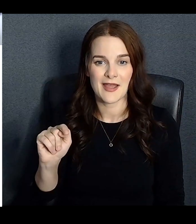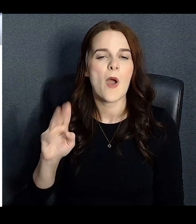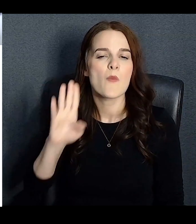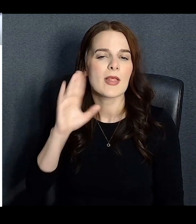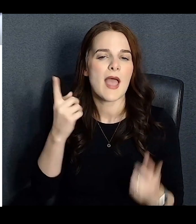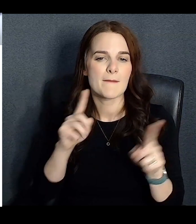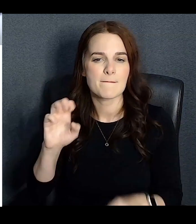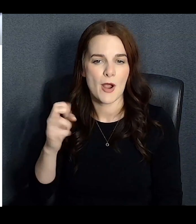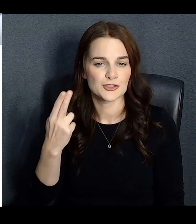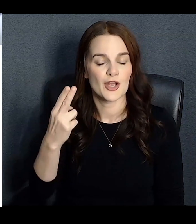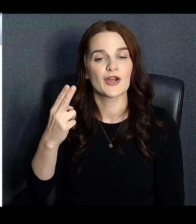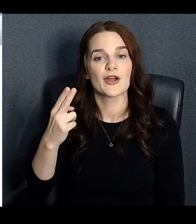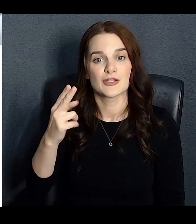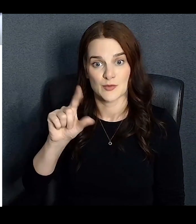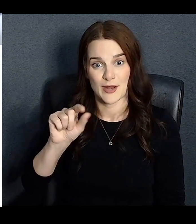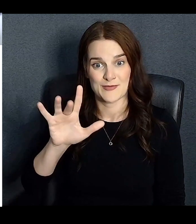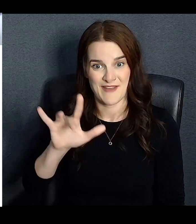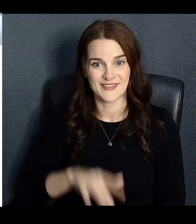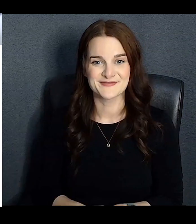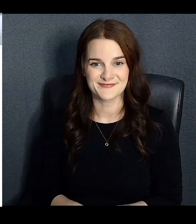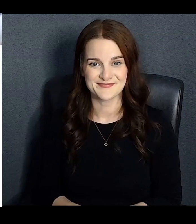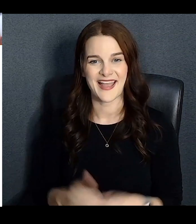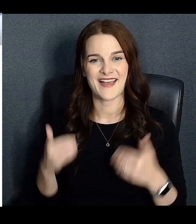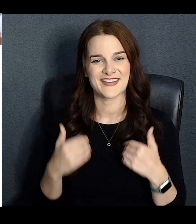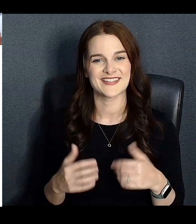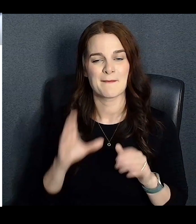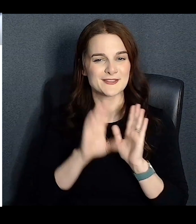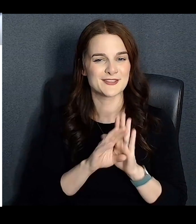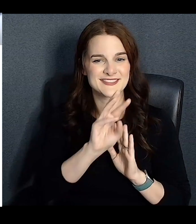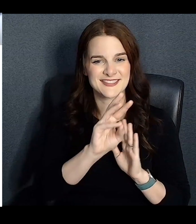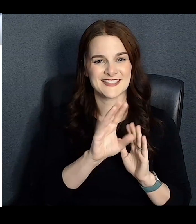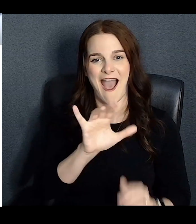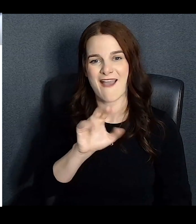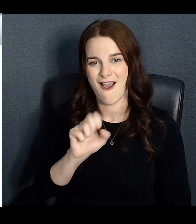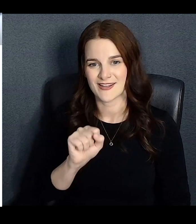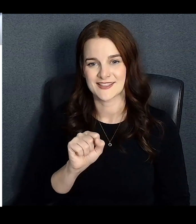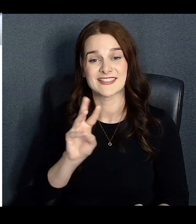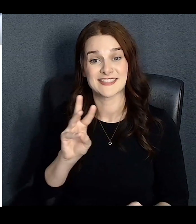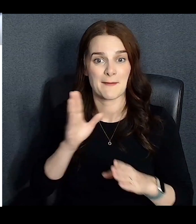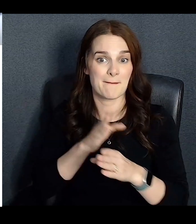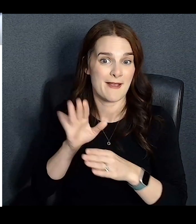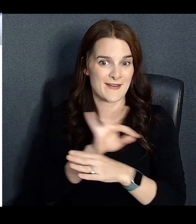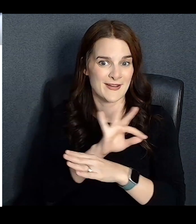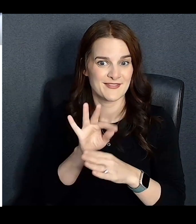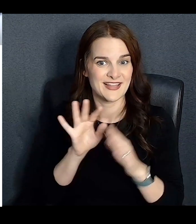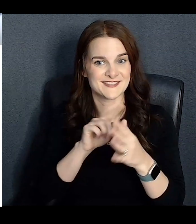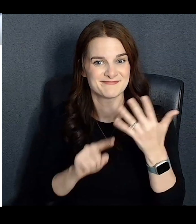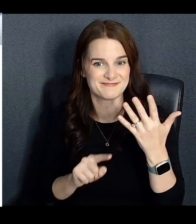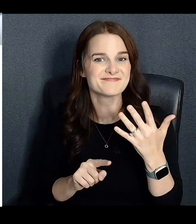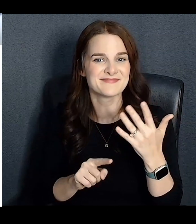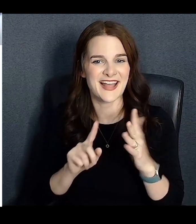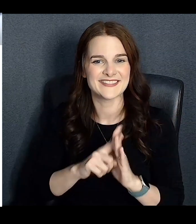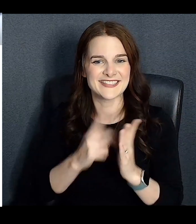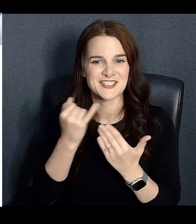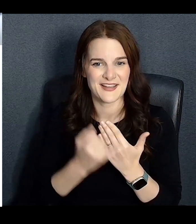of 2025. On the slide, I have 6 icons representing the 6 main functions of this Tech Accelerator initiative.